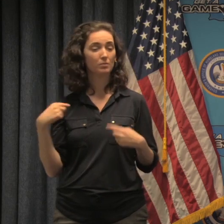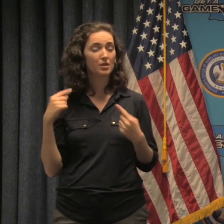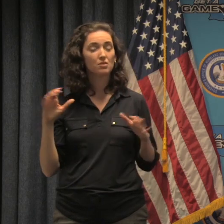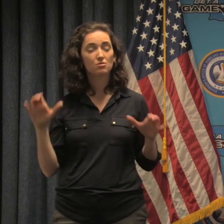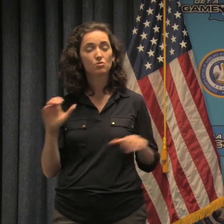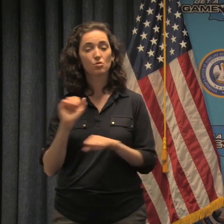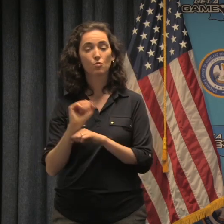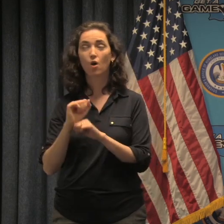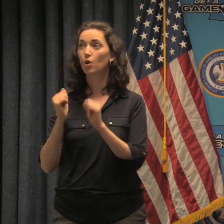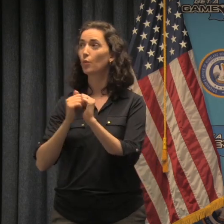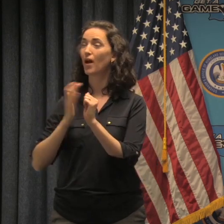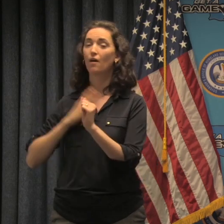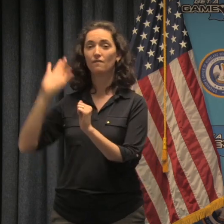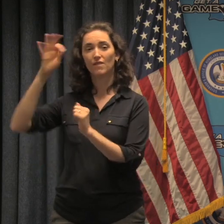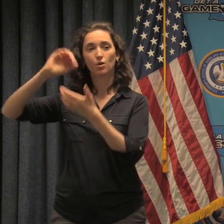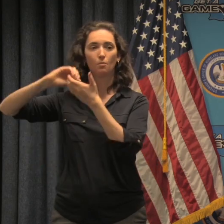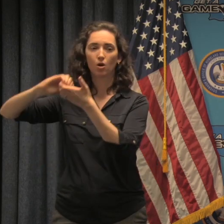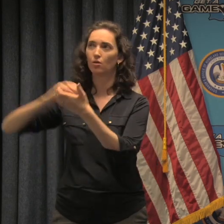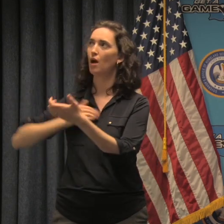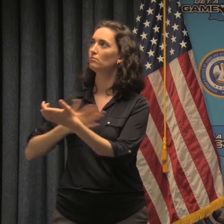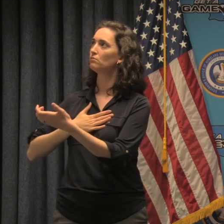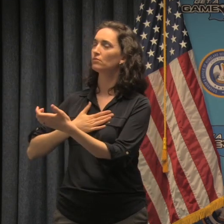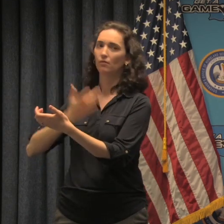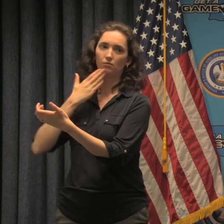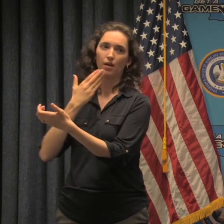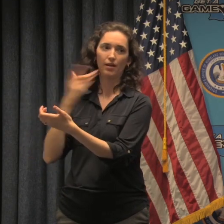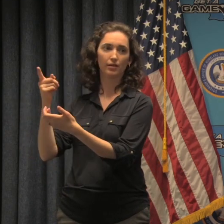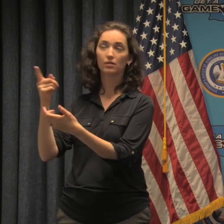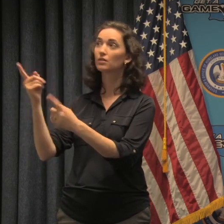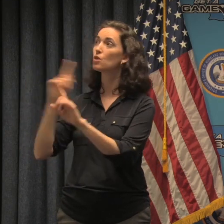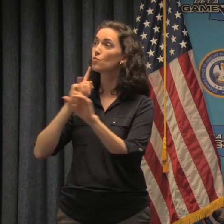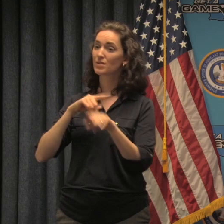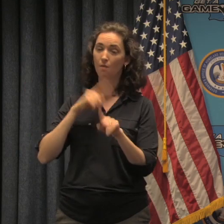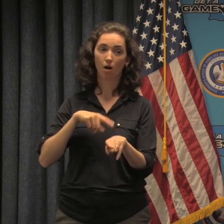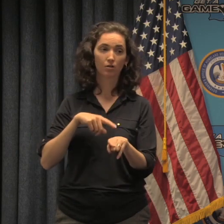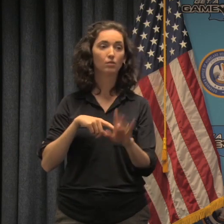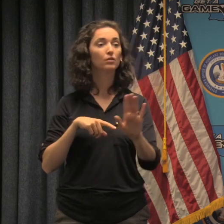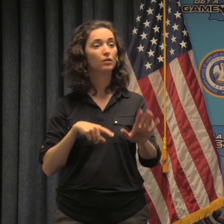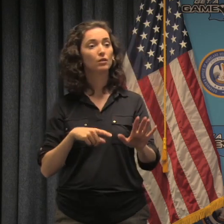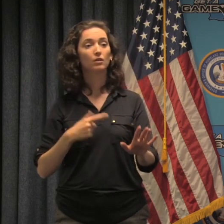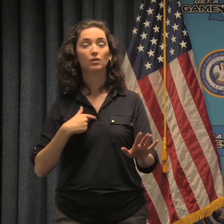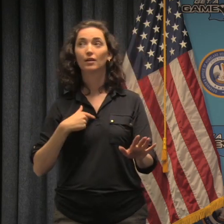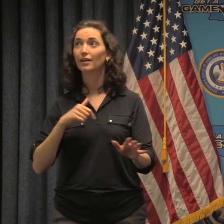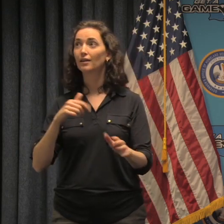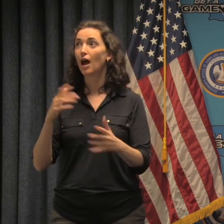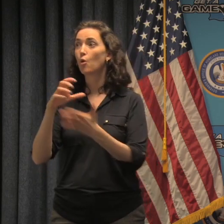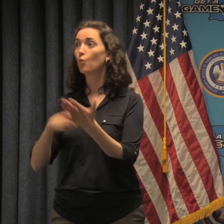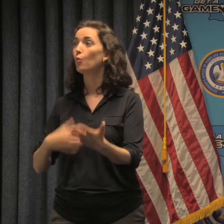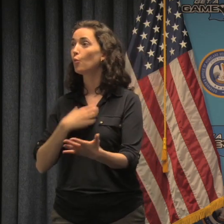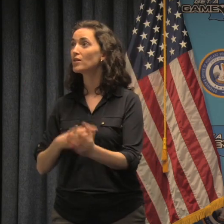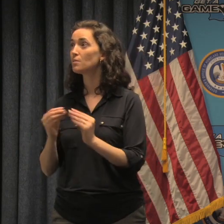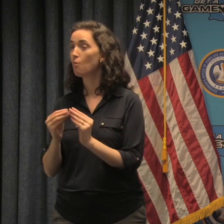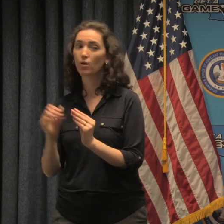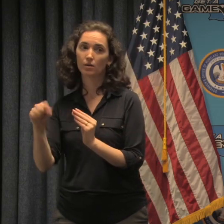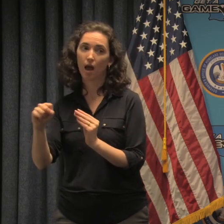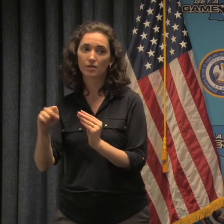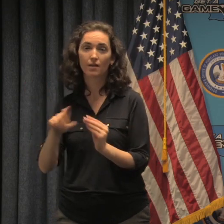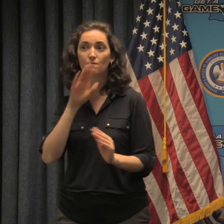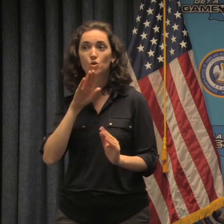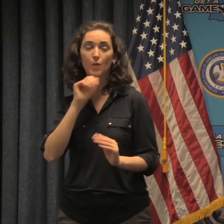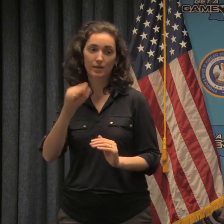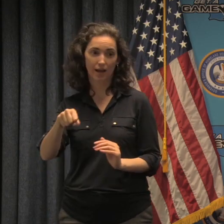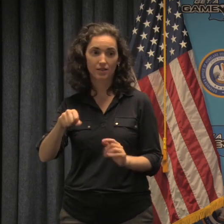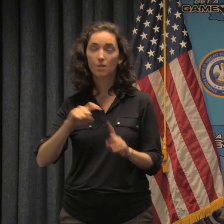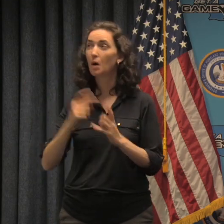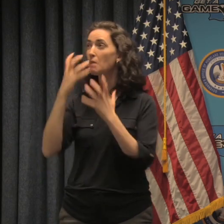our federal partners, and they have been responsive. Am I frustrated because we don't have more? Yes, but am I mad at anybody? No. This